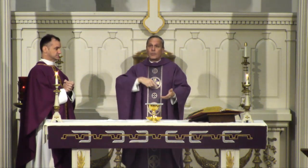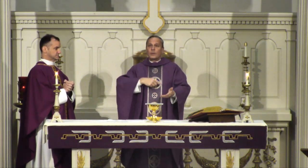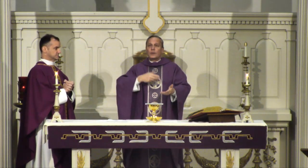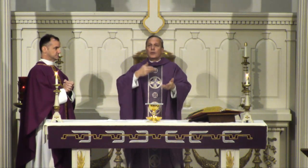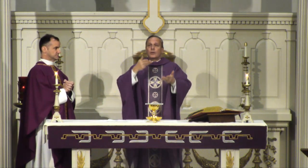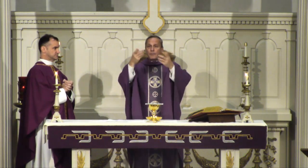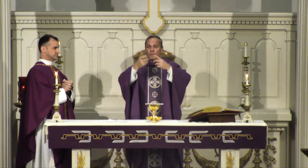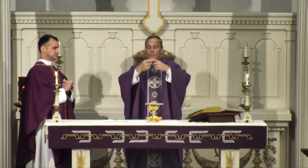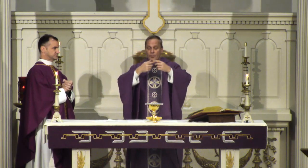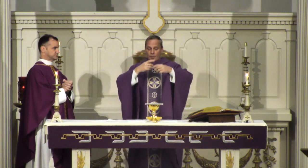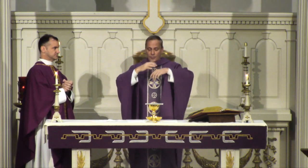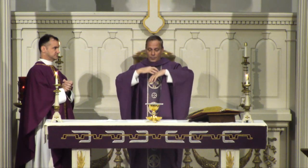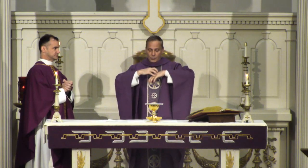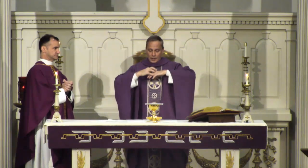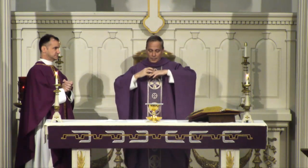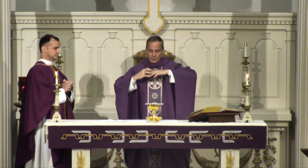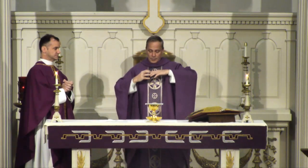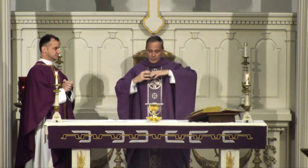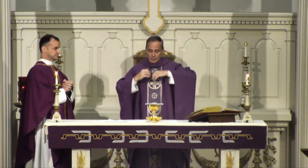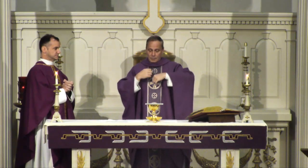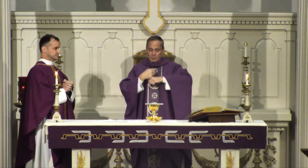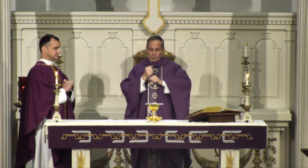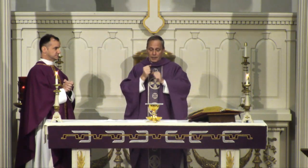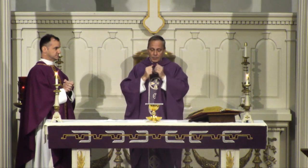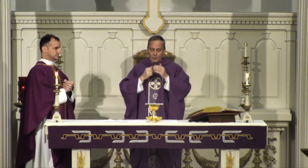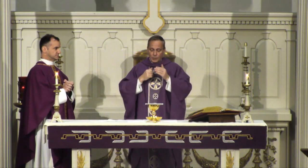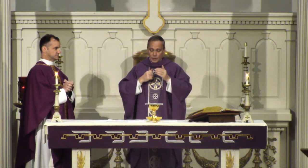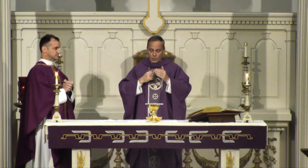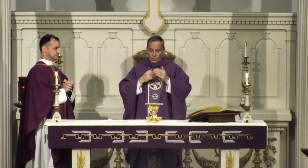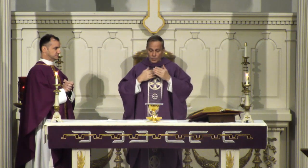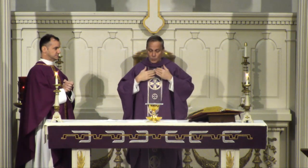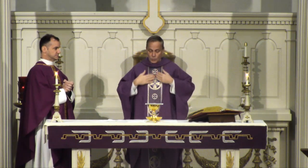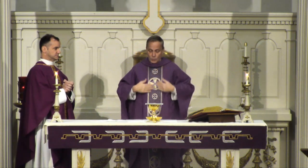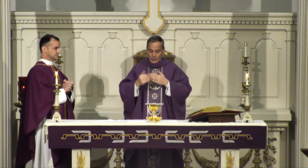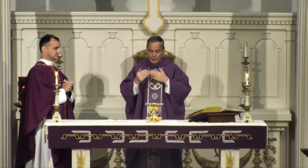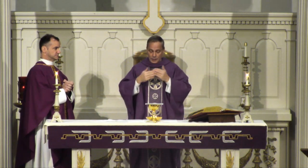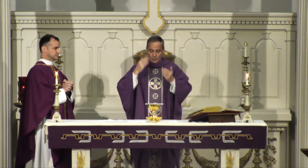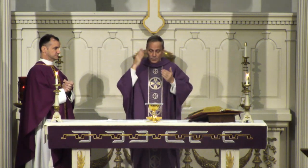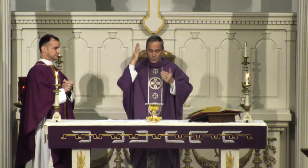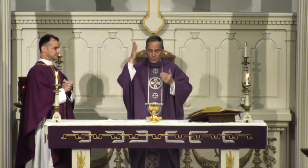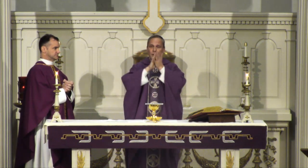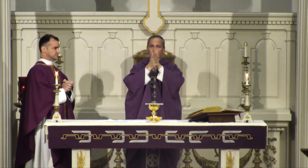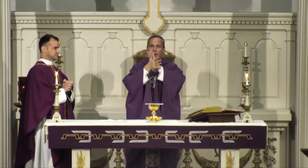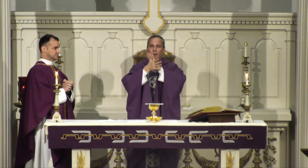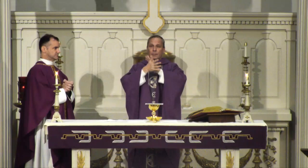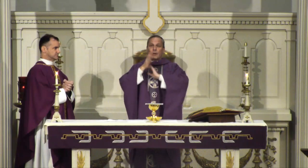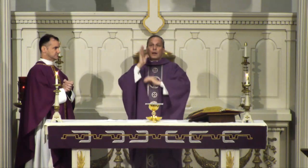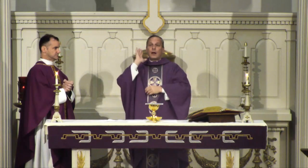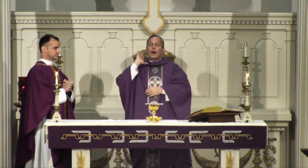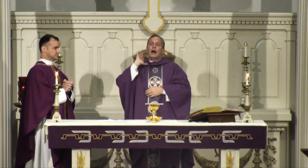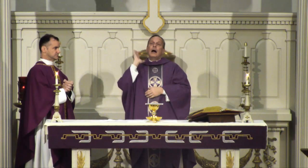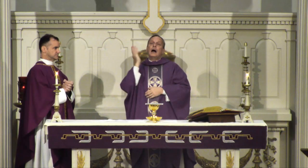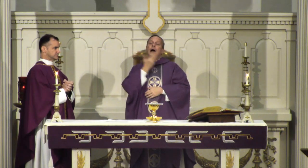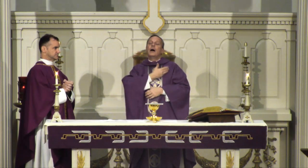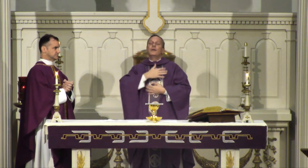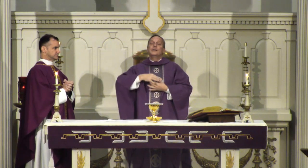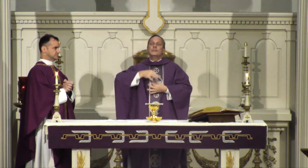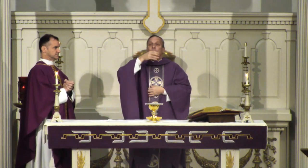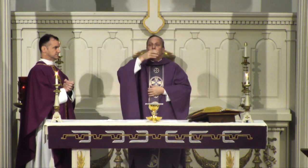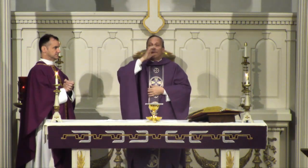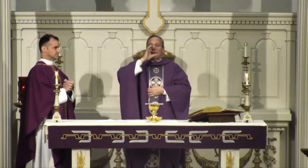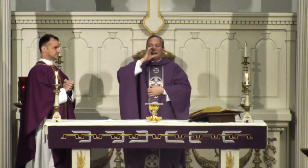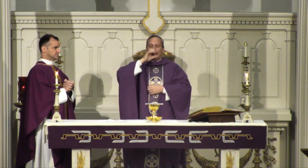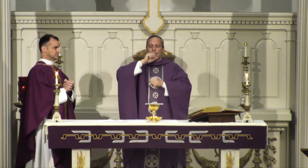you, fruit of the vine and work of human hands. It will become our spiritual